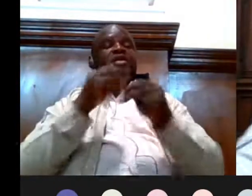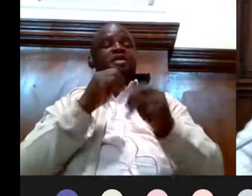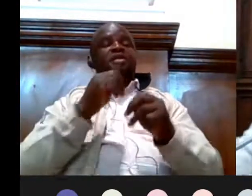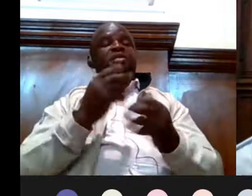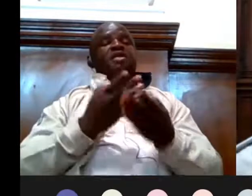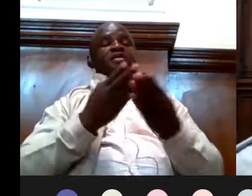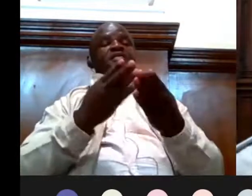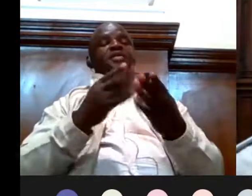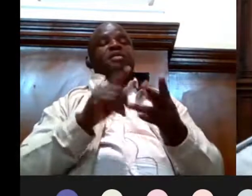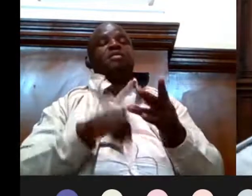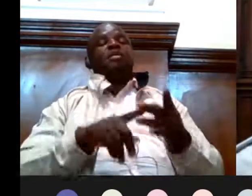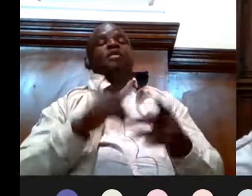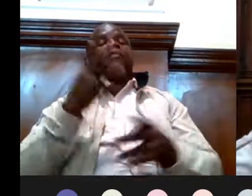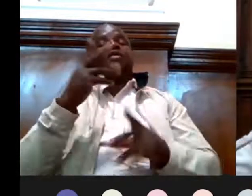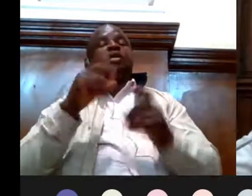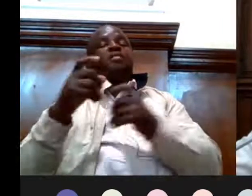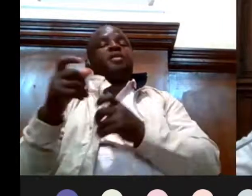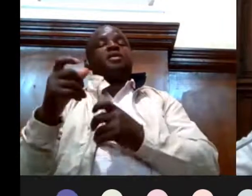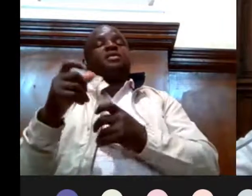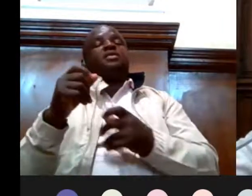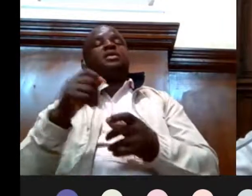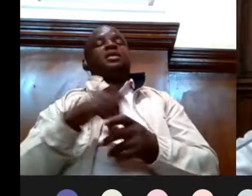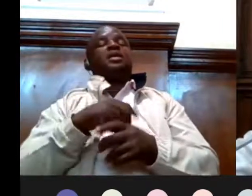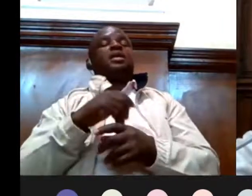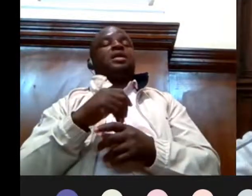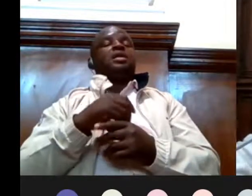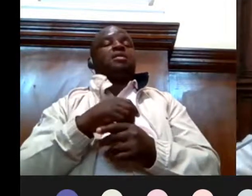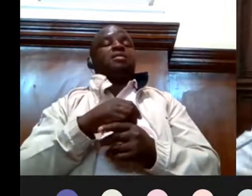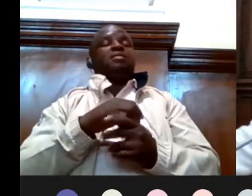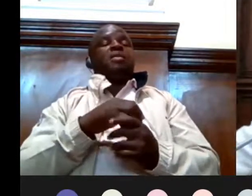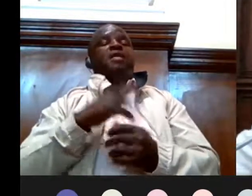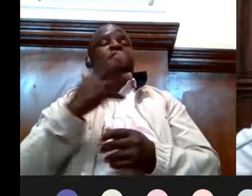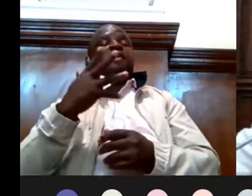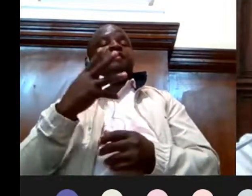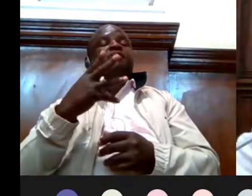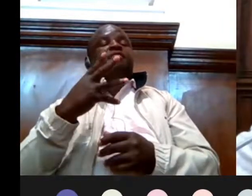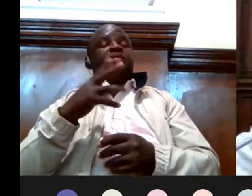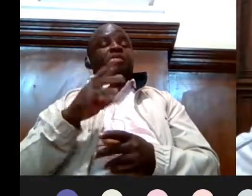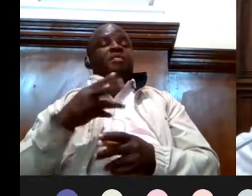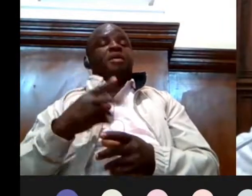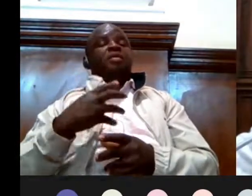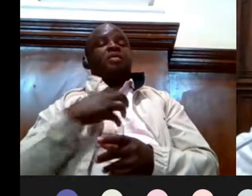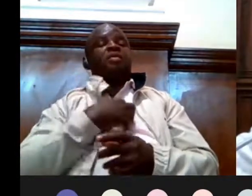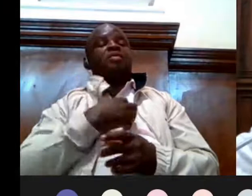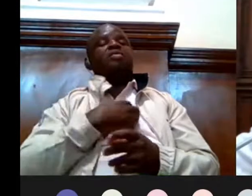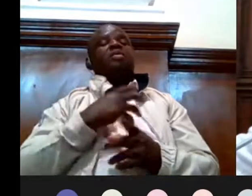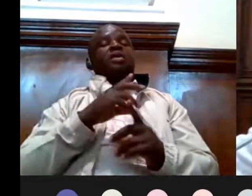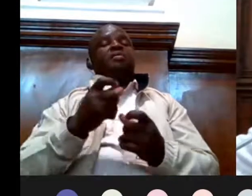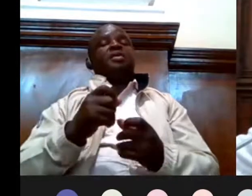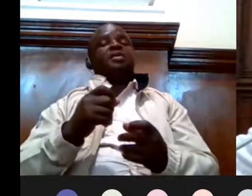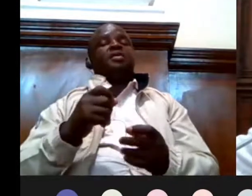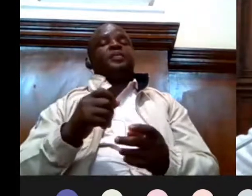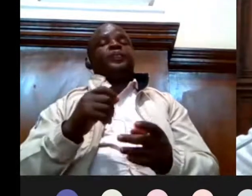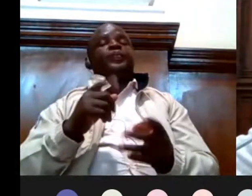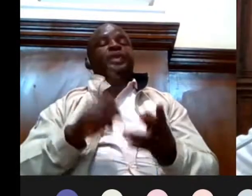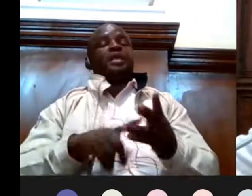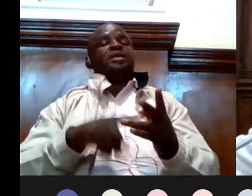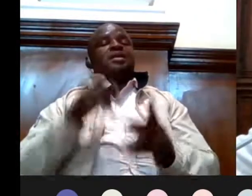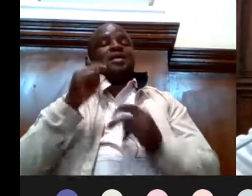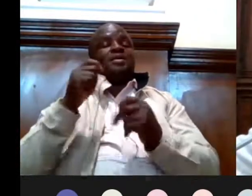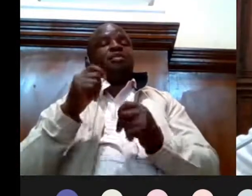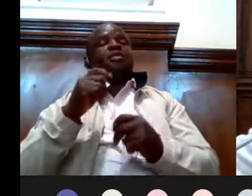4 companies were appointed, of which 5 women-owned companies were appointed. Transport and